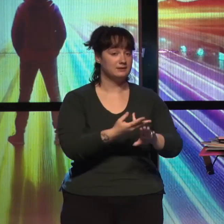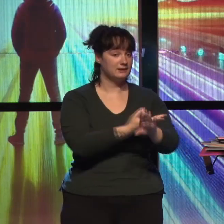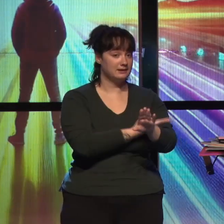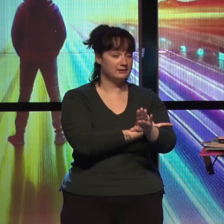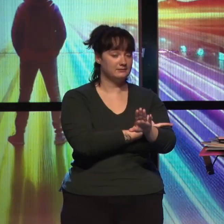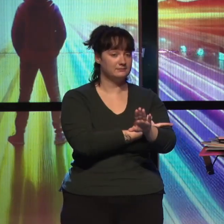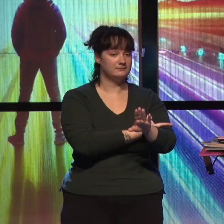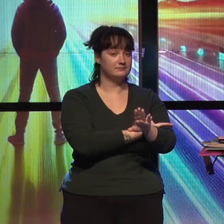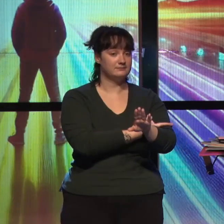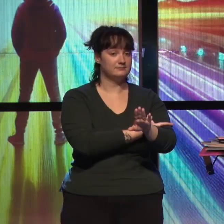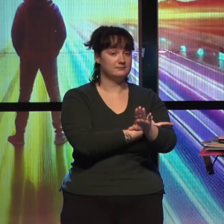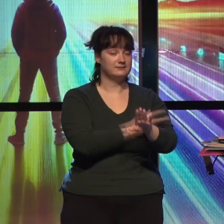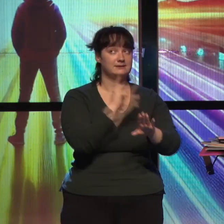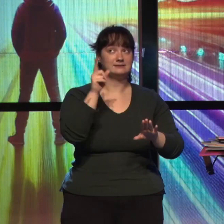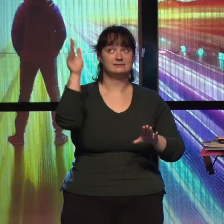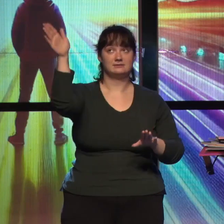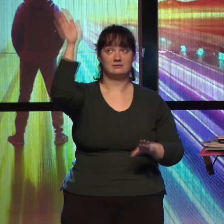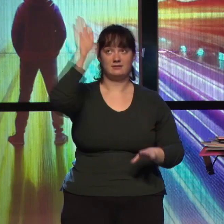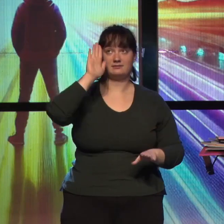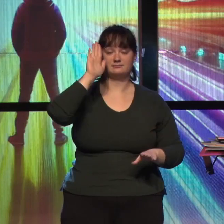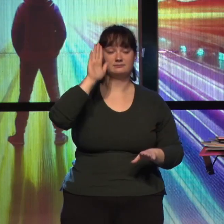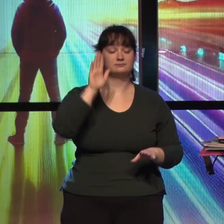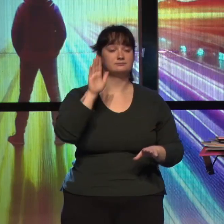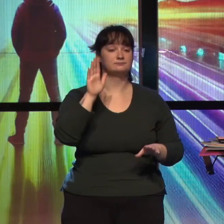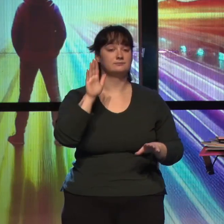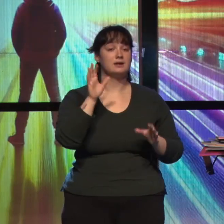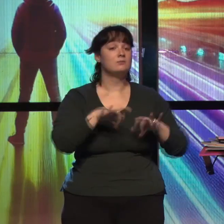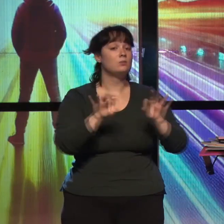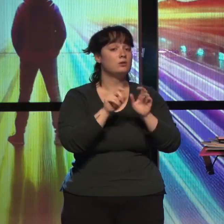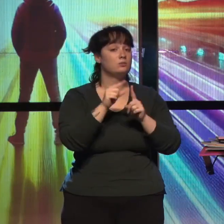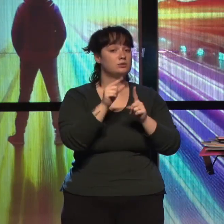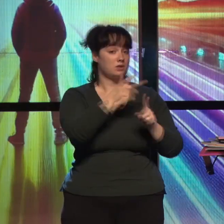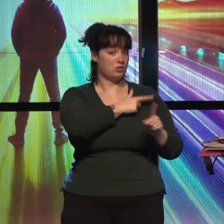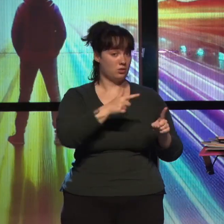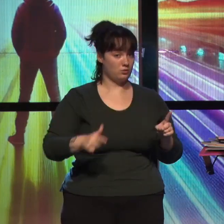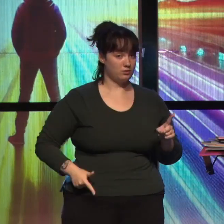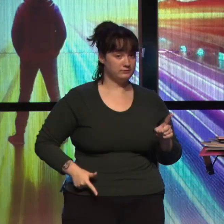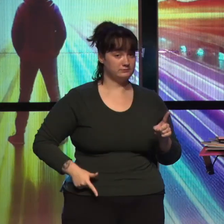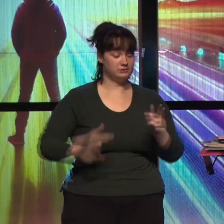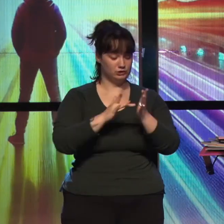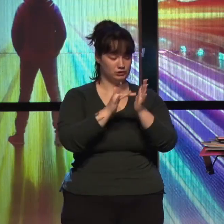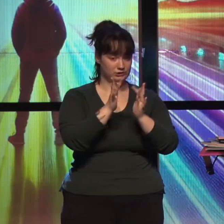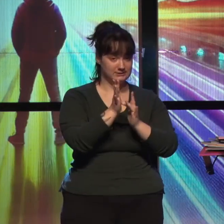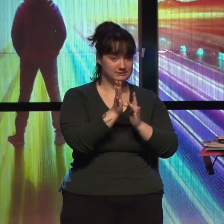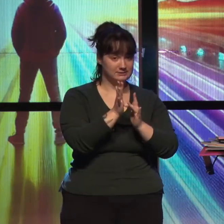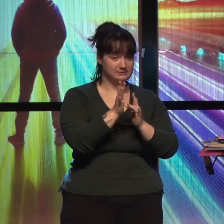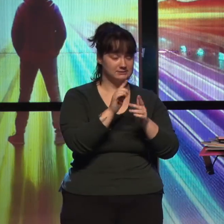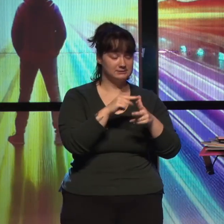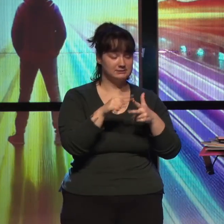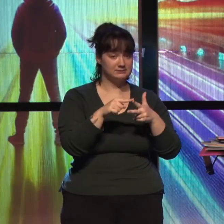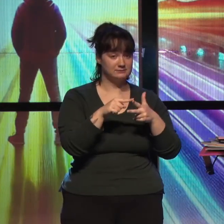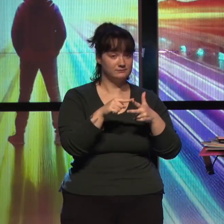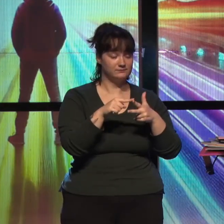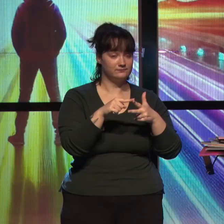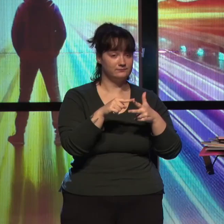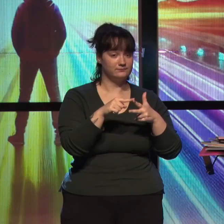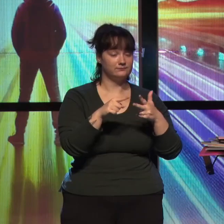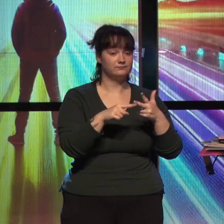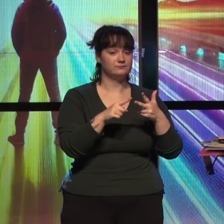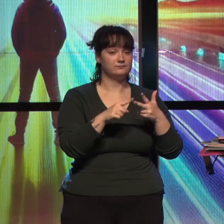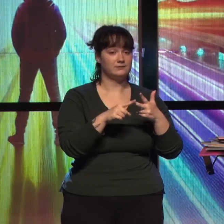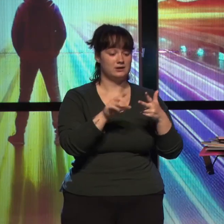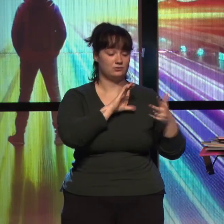John, the Lord Jesus Christ. Important words, Lord, meaning not Caesar. Jesus, meaning this one who lived on earth.